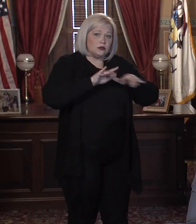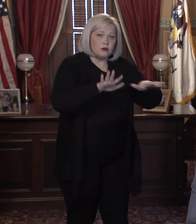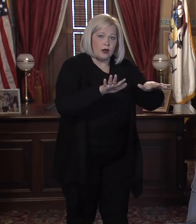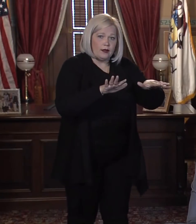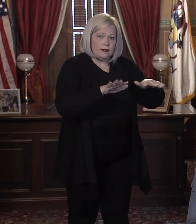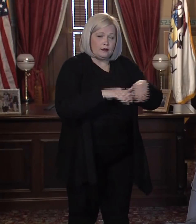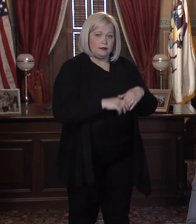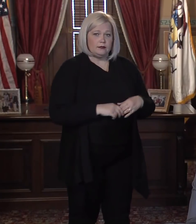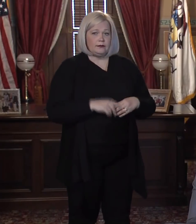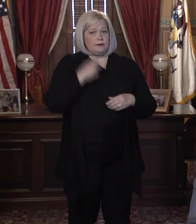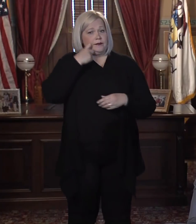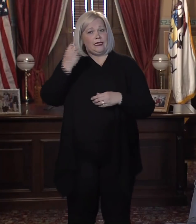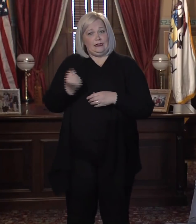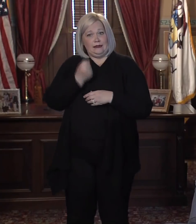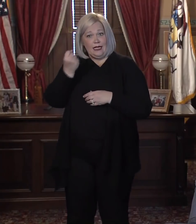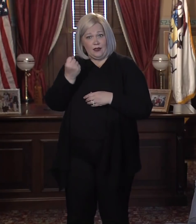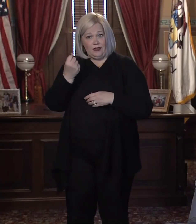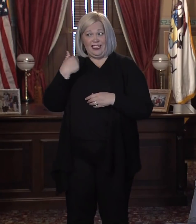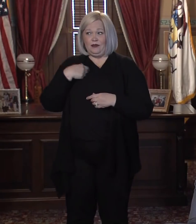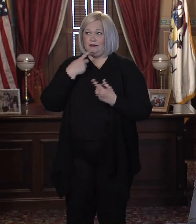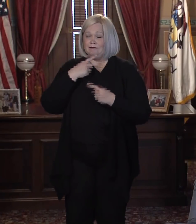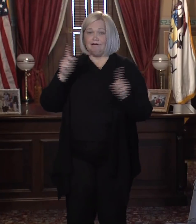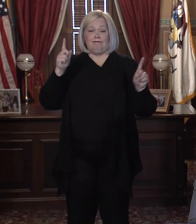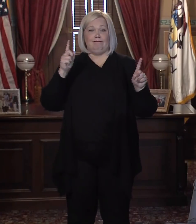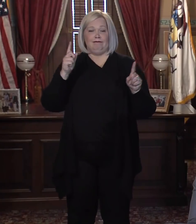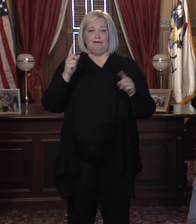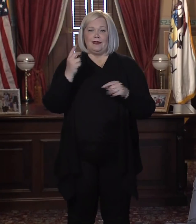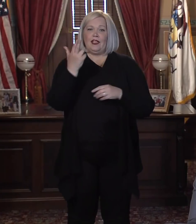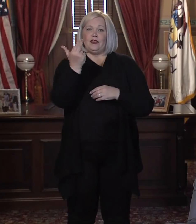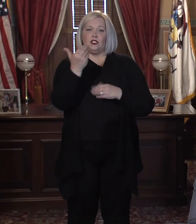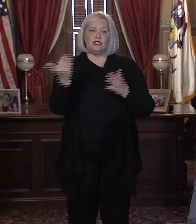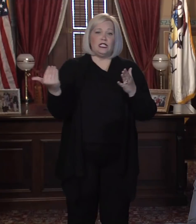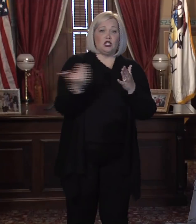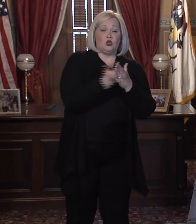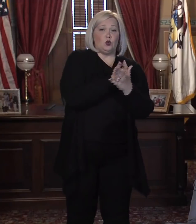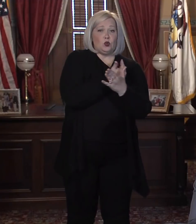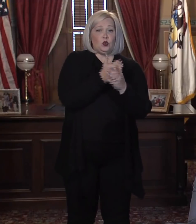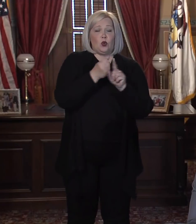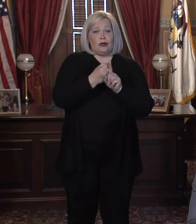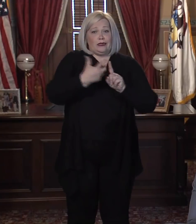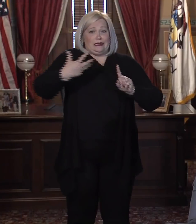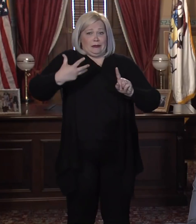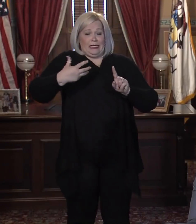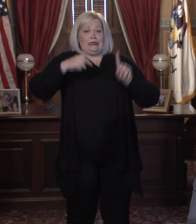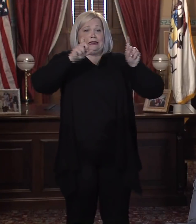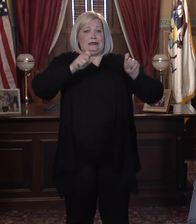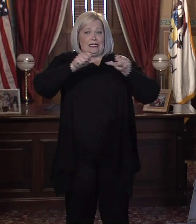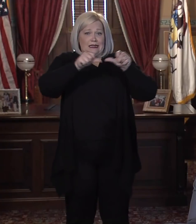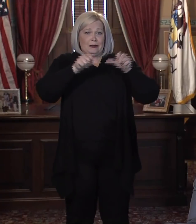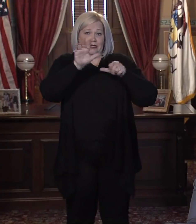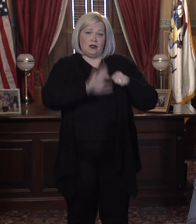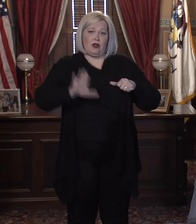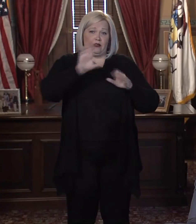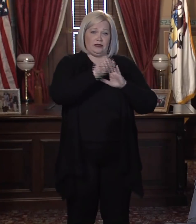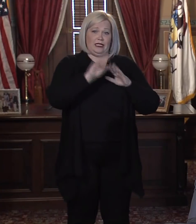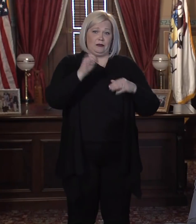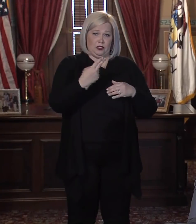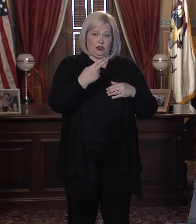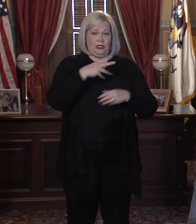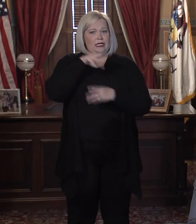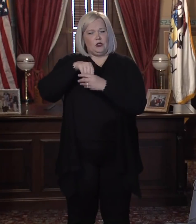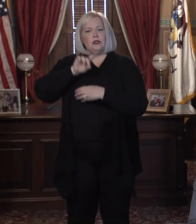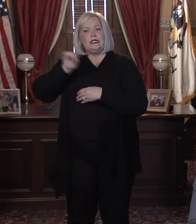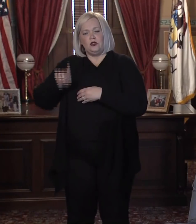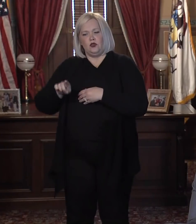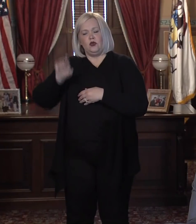Governor mentioned, we were pleased to announce 13 new or expanded testing sites across the state, including Detroit